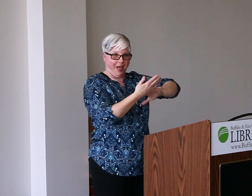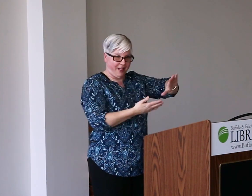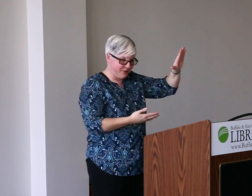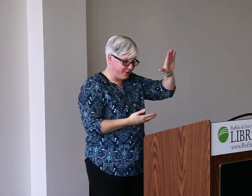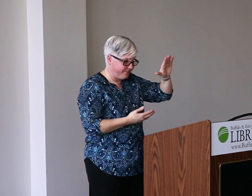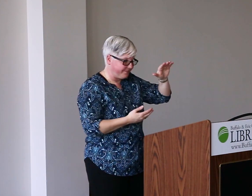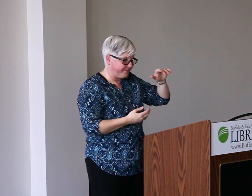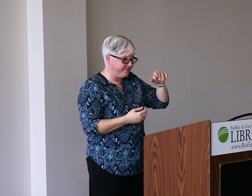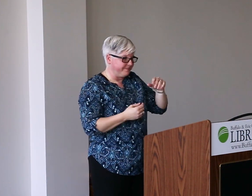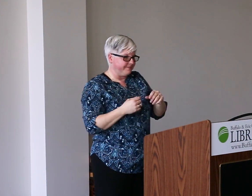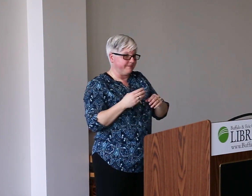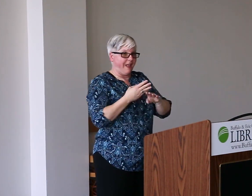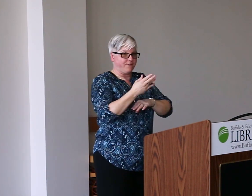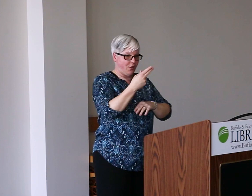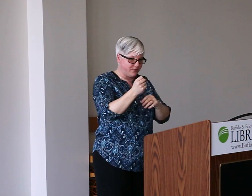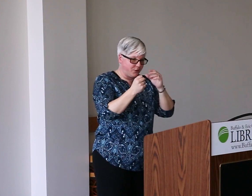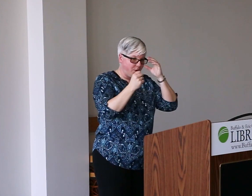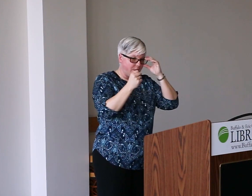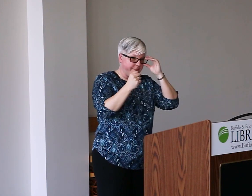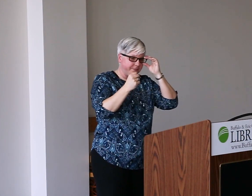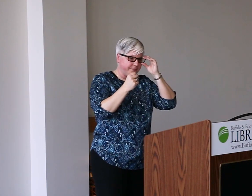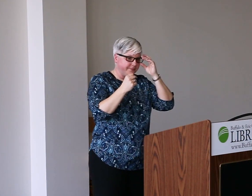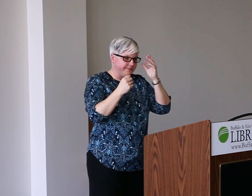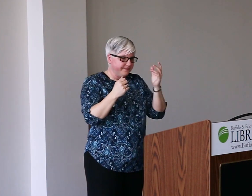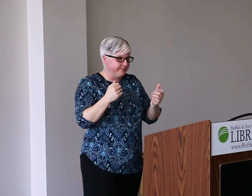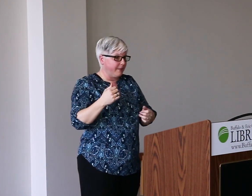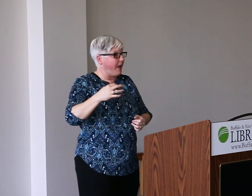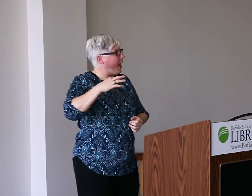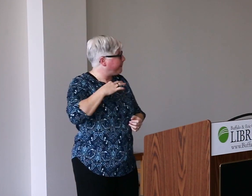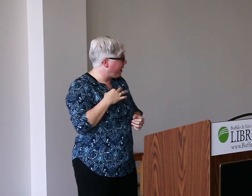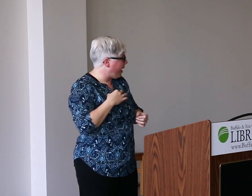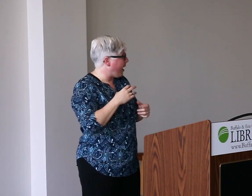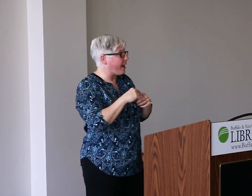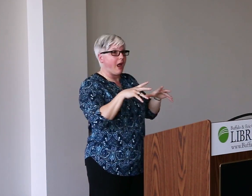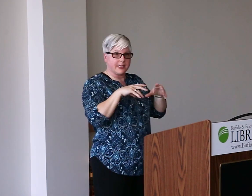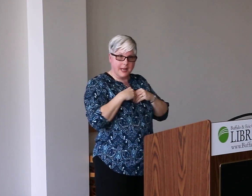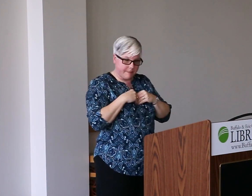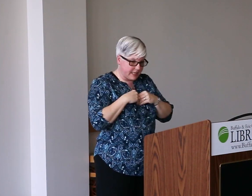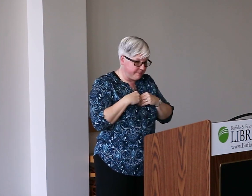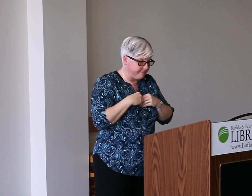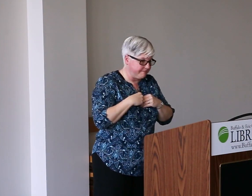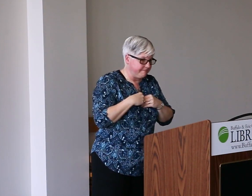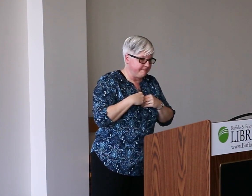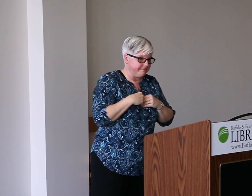So I decided to go to college after high school. I applied and got accepted.